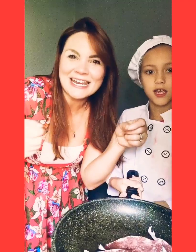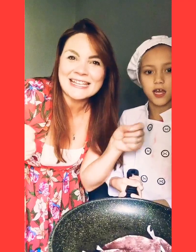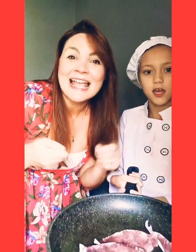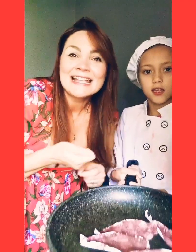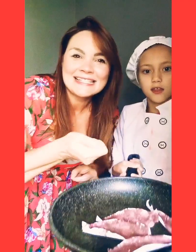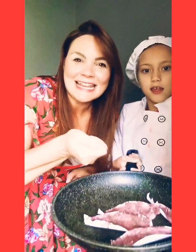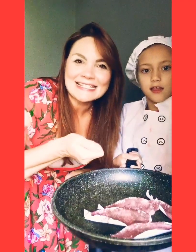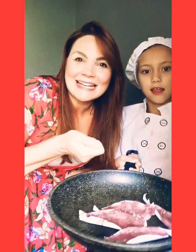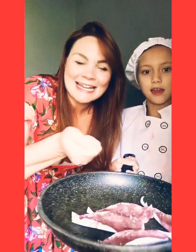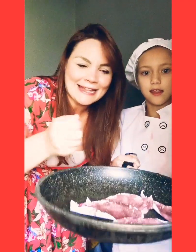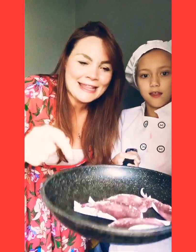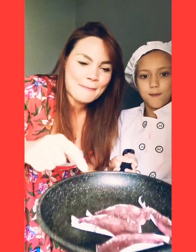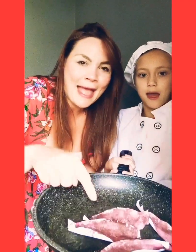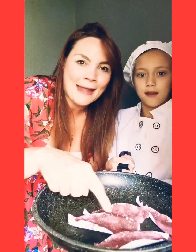4 fat sausages. Sizzling in the pan.